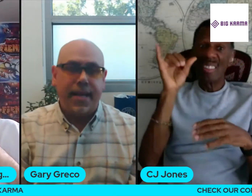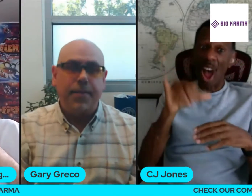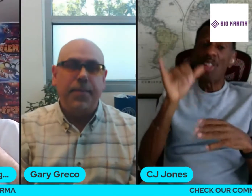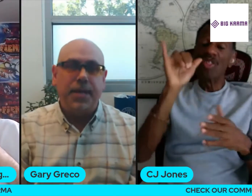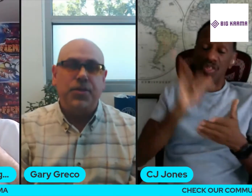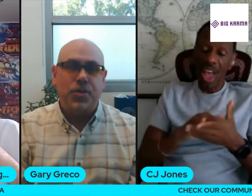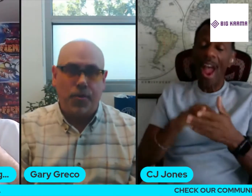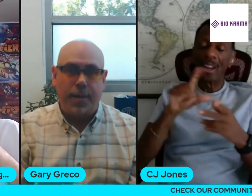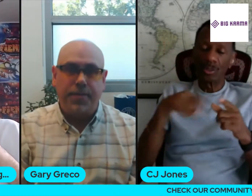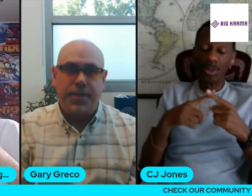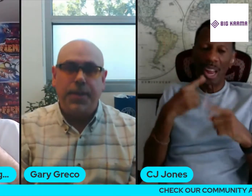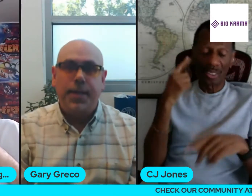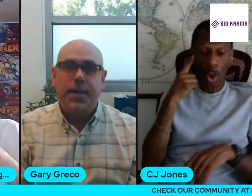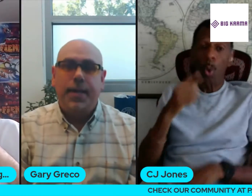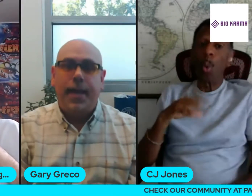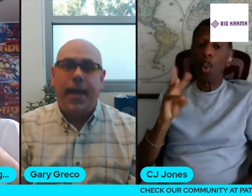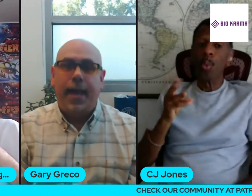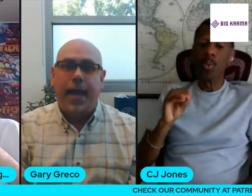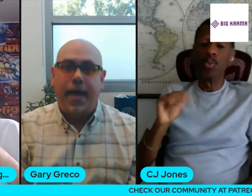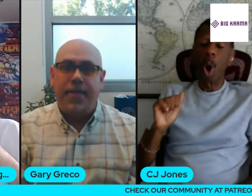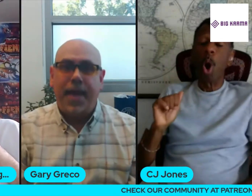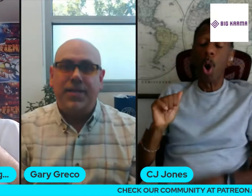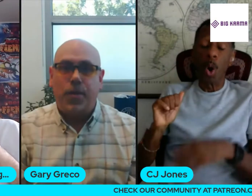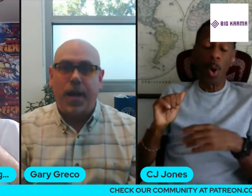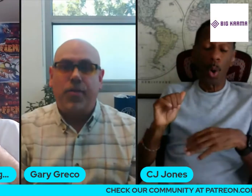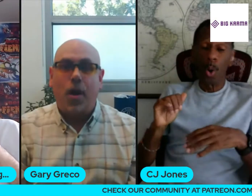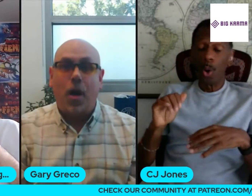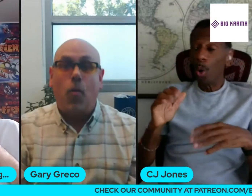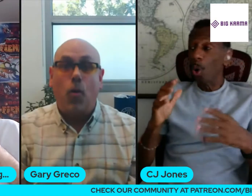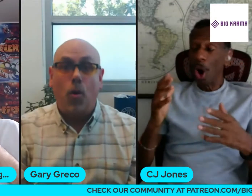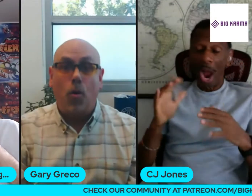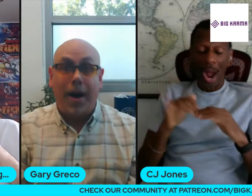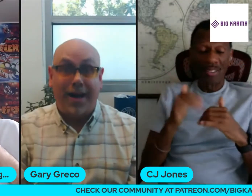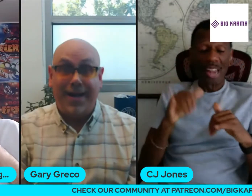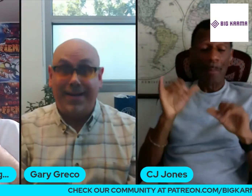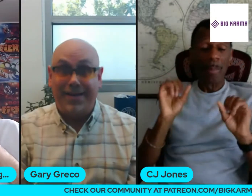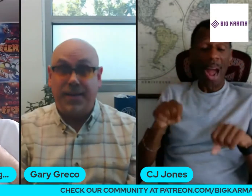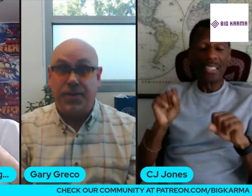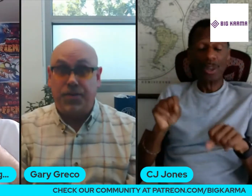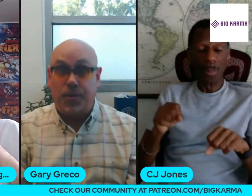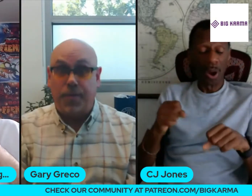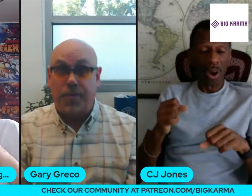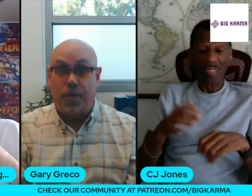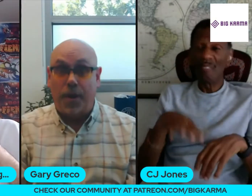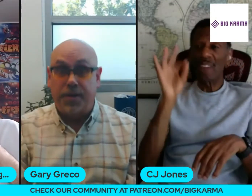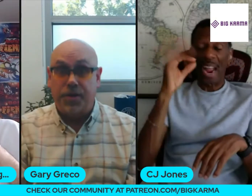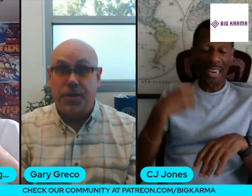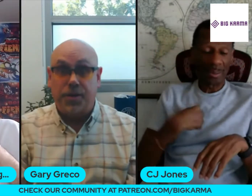He sent me a script. And that's when I thought, whoa, I got sent